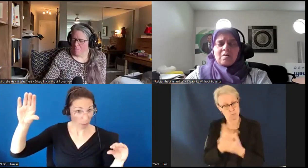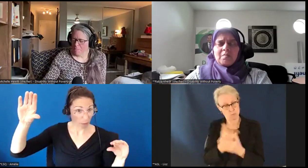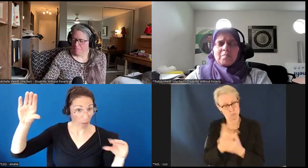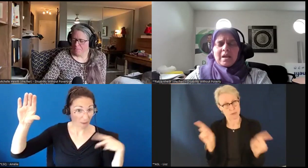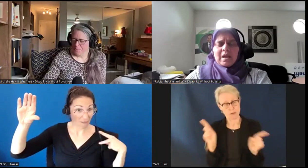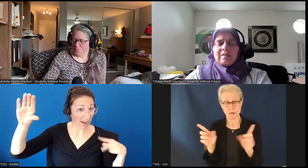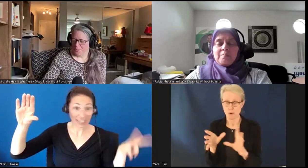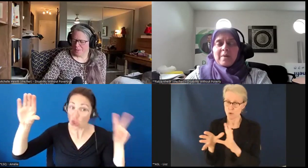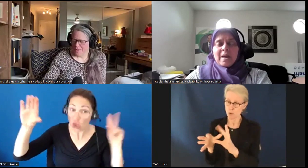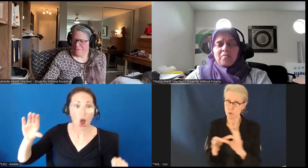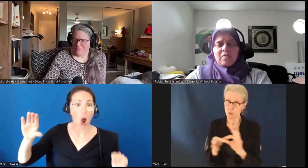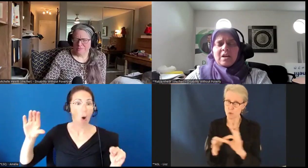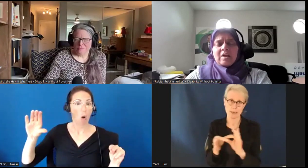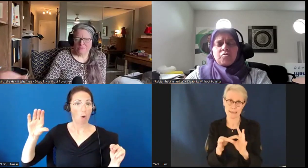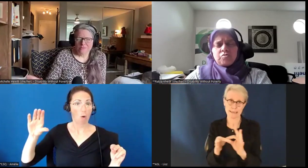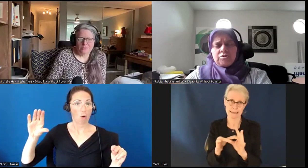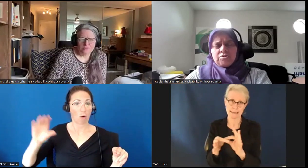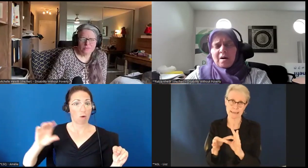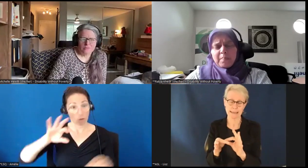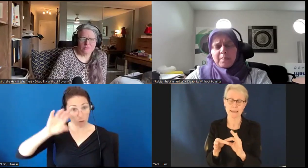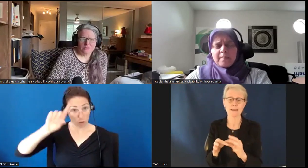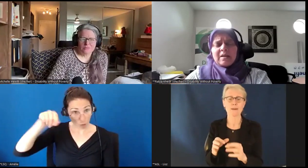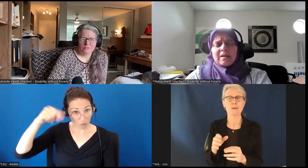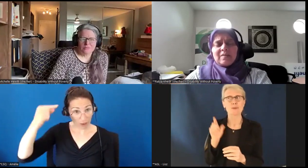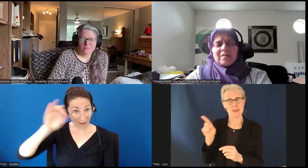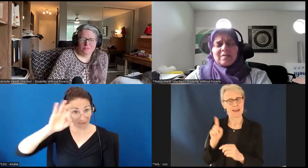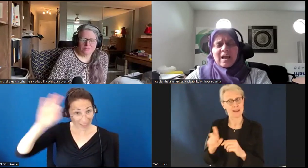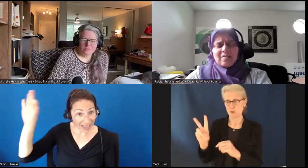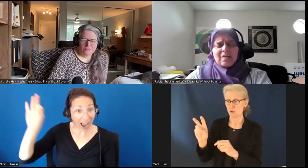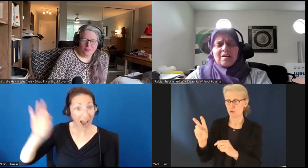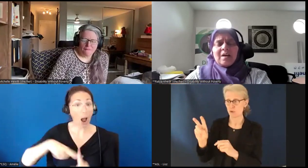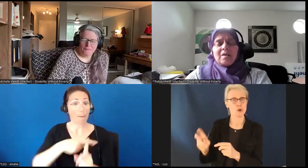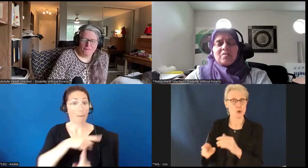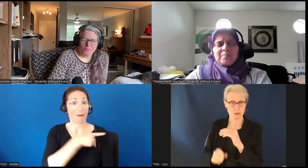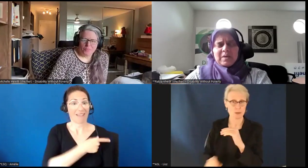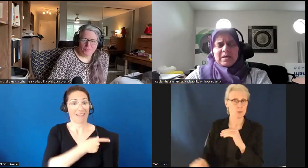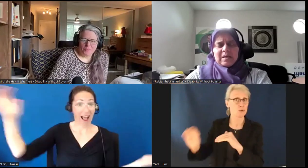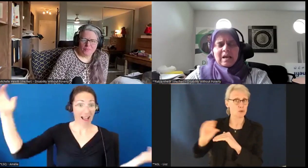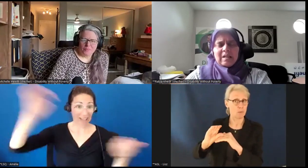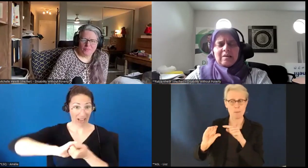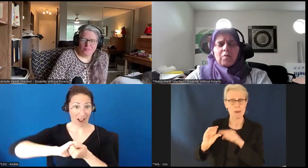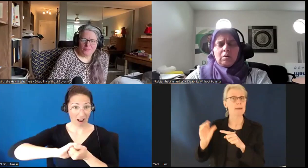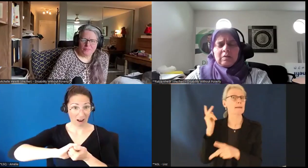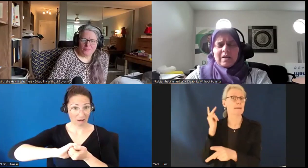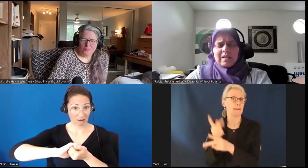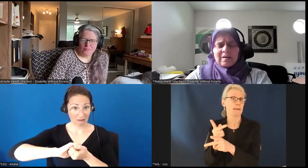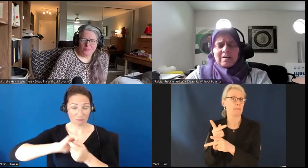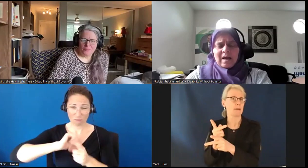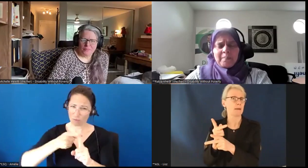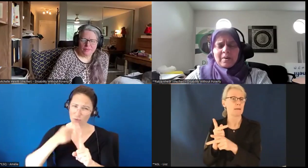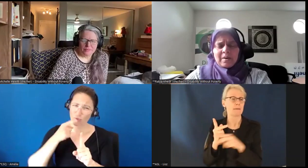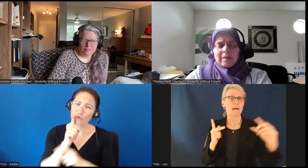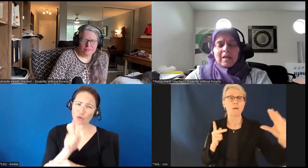and make this benefit a true top up that it's intended to be. And the only way that's going to happen